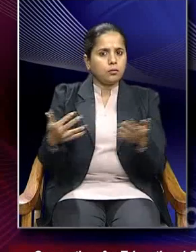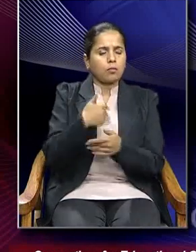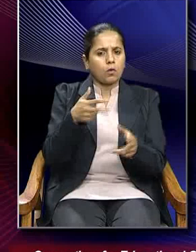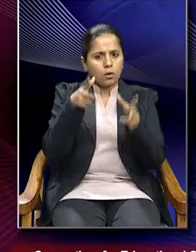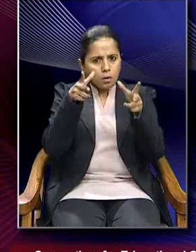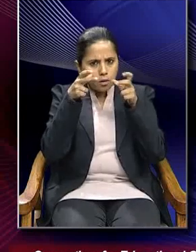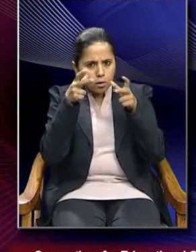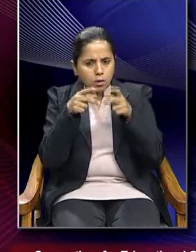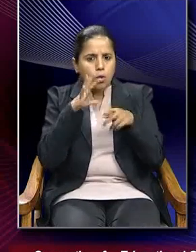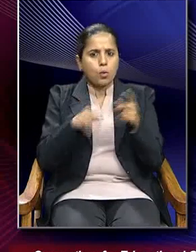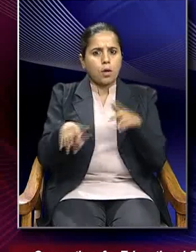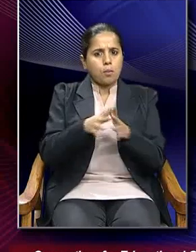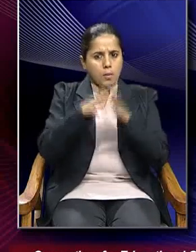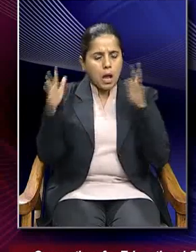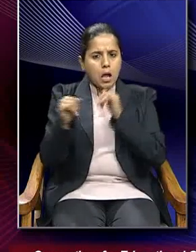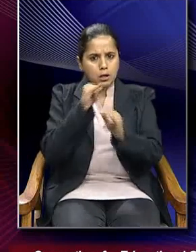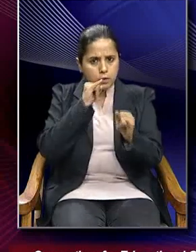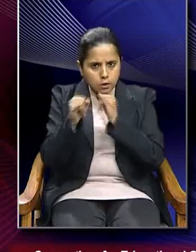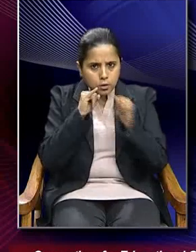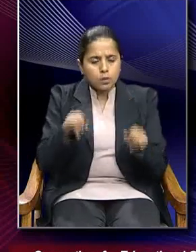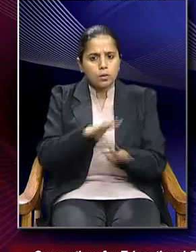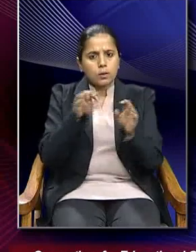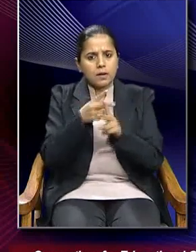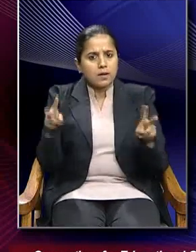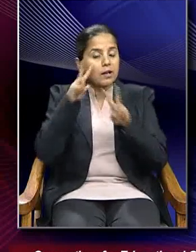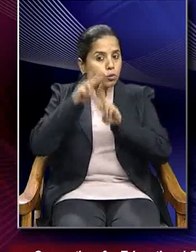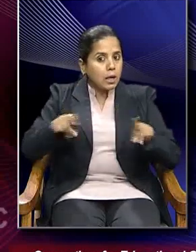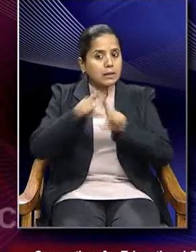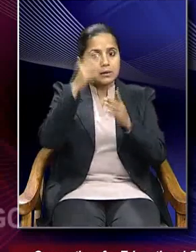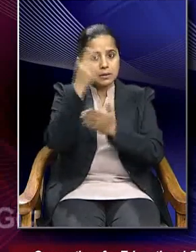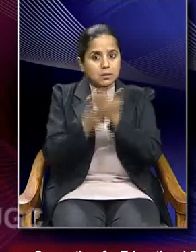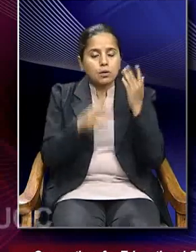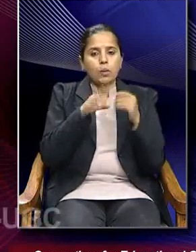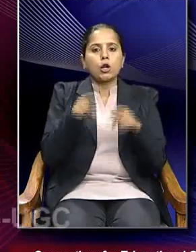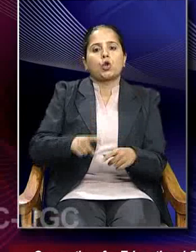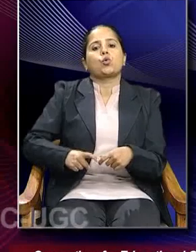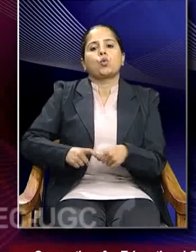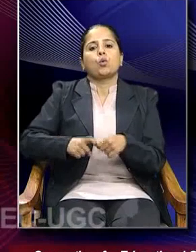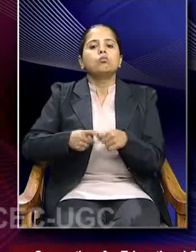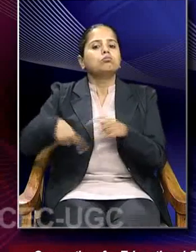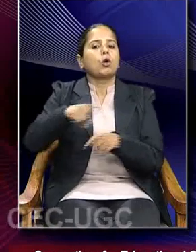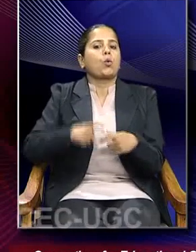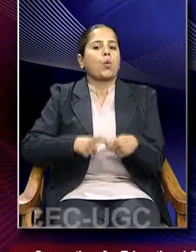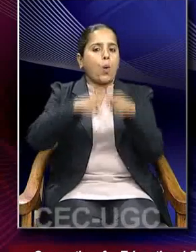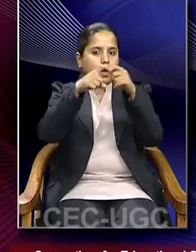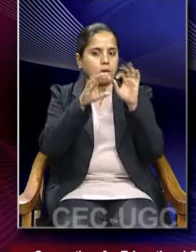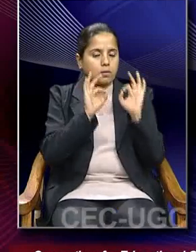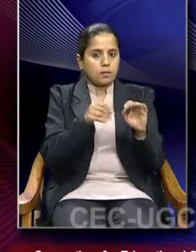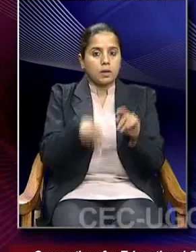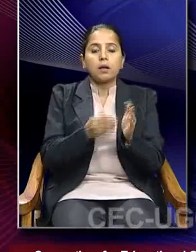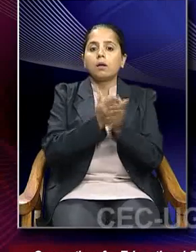observation, intensive interviewing, research design are qualitative. So, techniques of